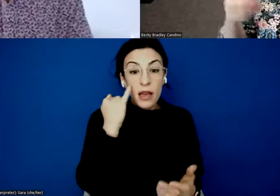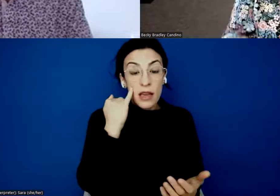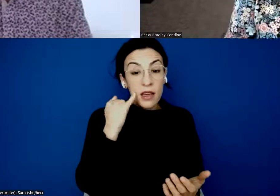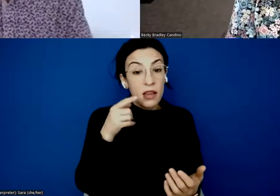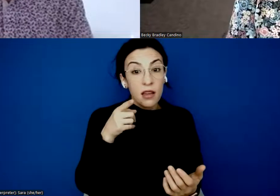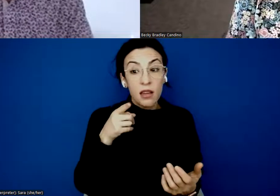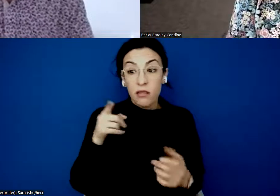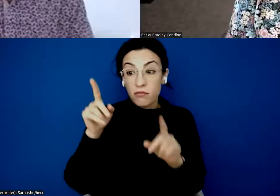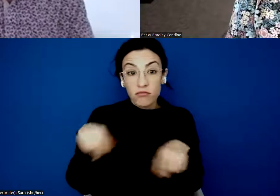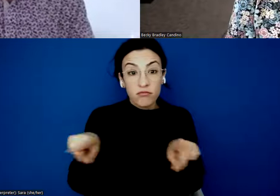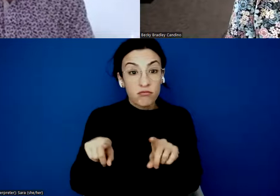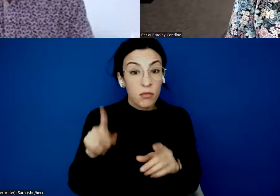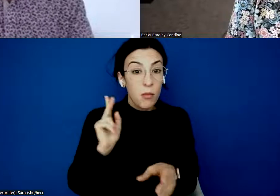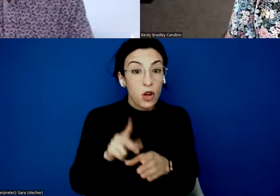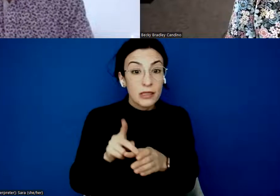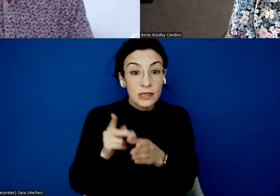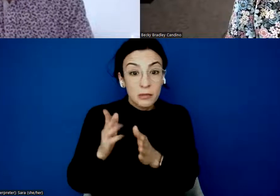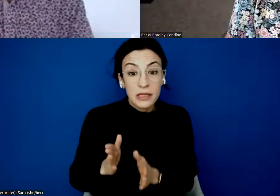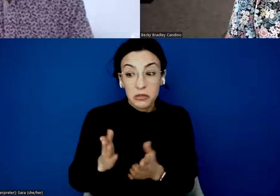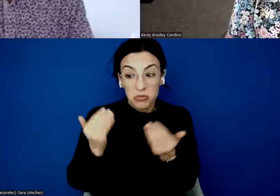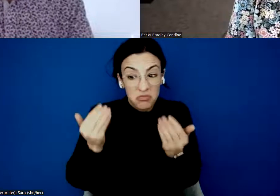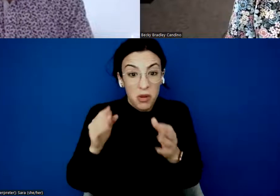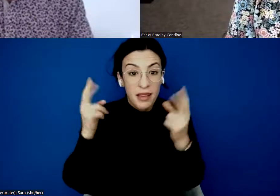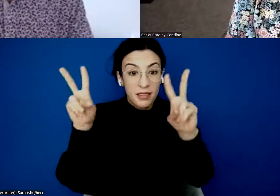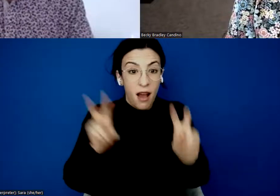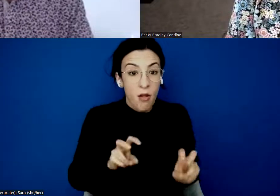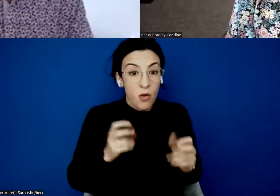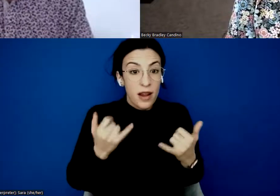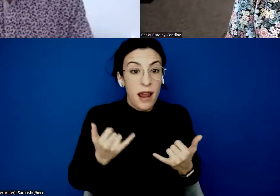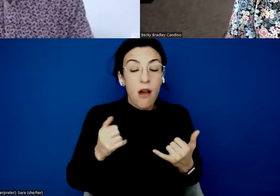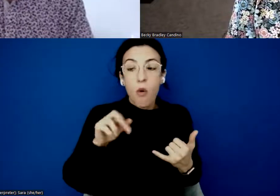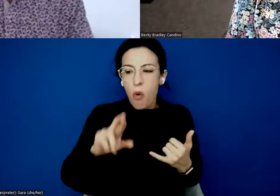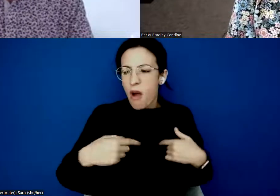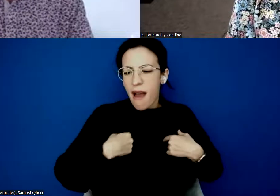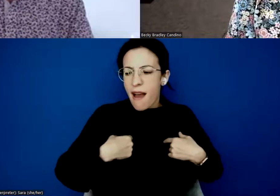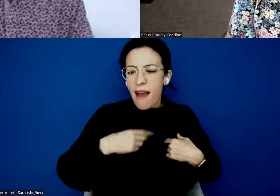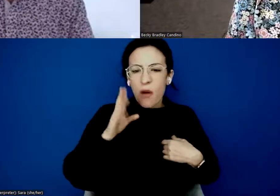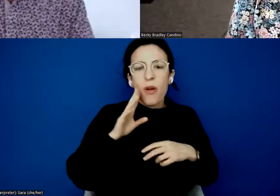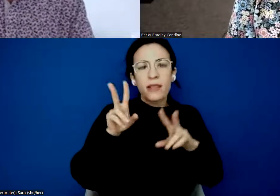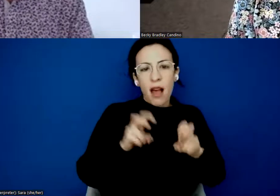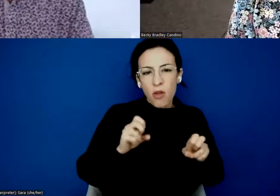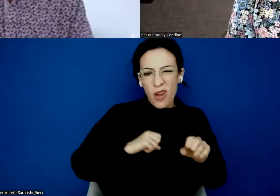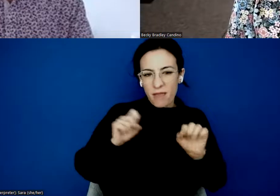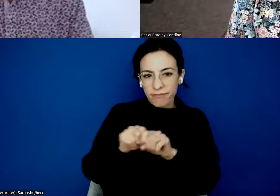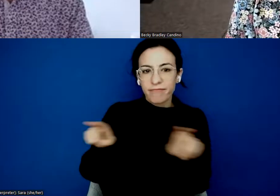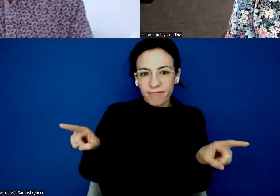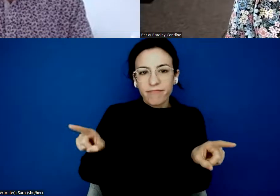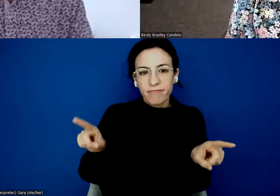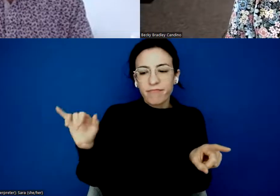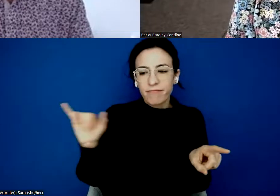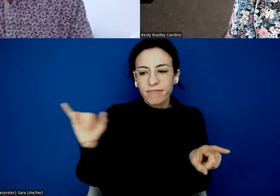can go ahead and download it right now, but I will download it as well and have it on hand.